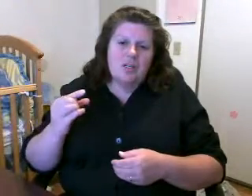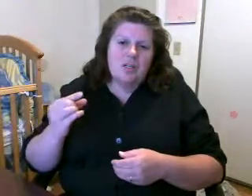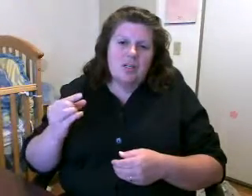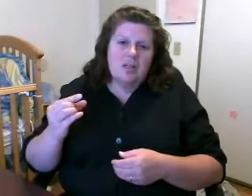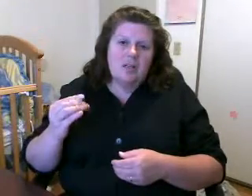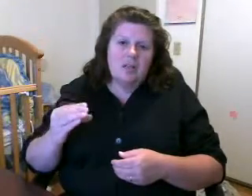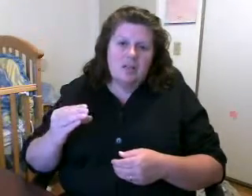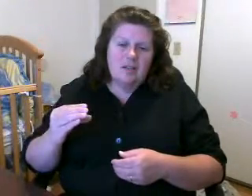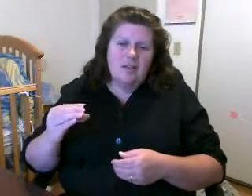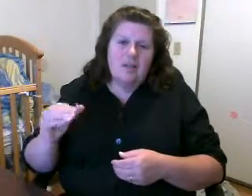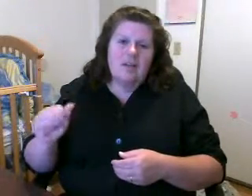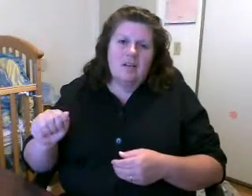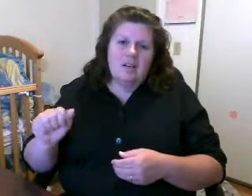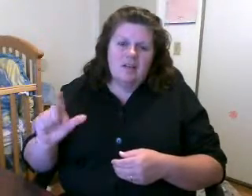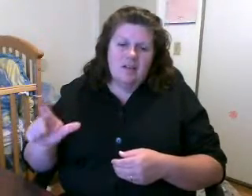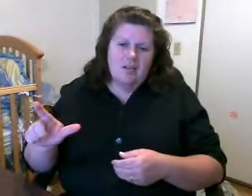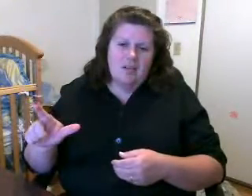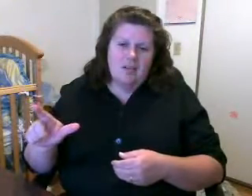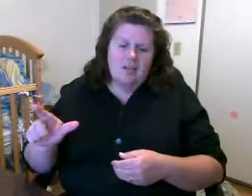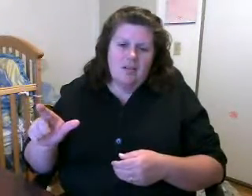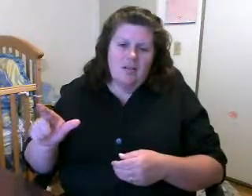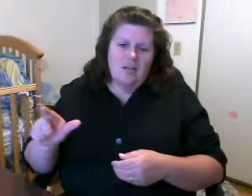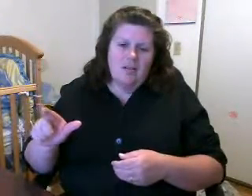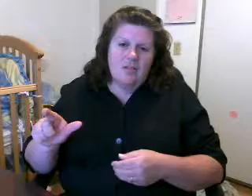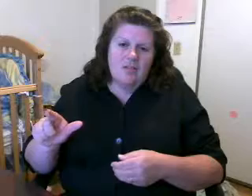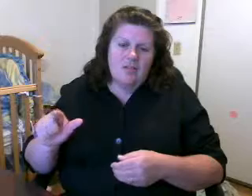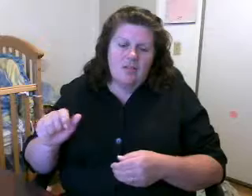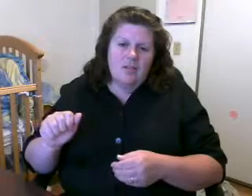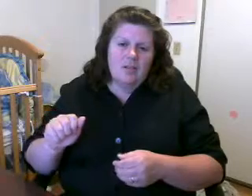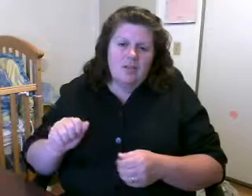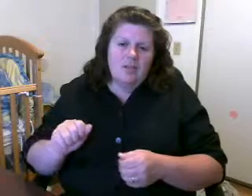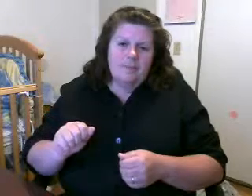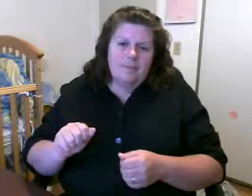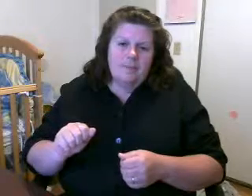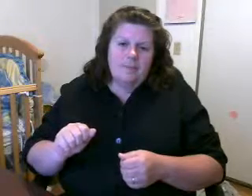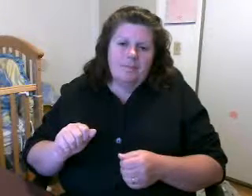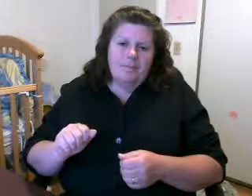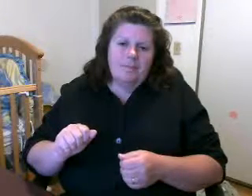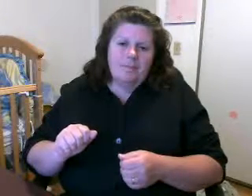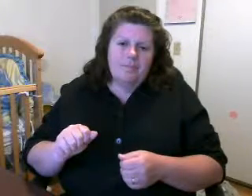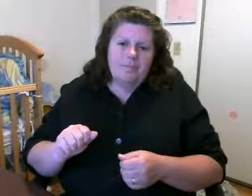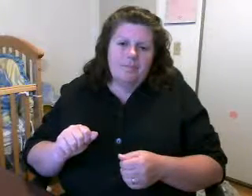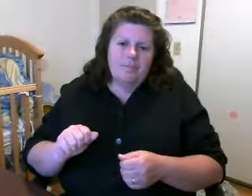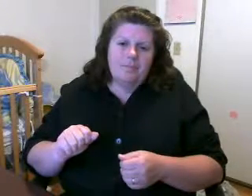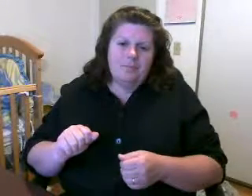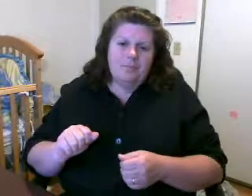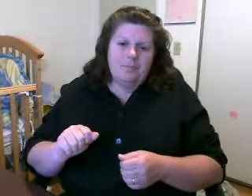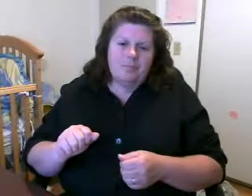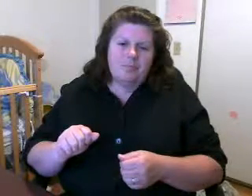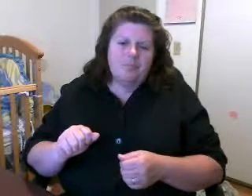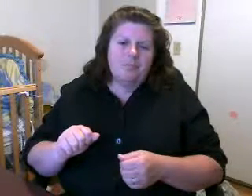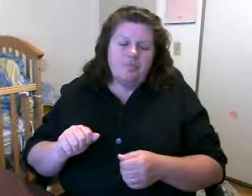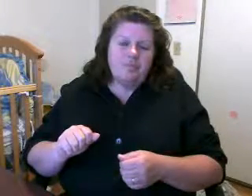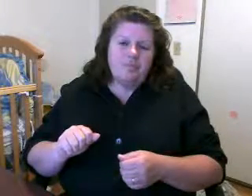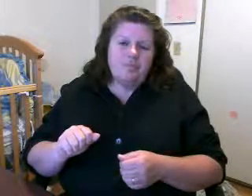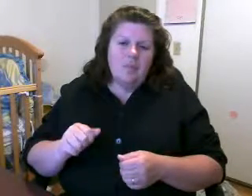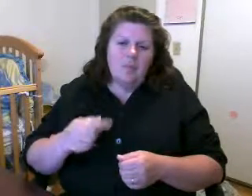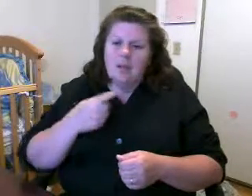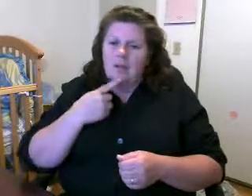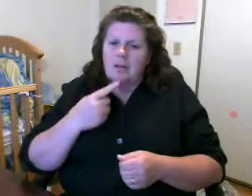pragmatics. They give an example of how settings alter the pragmatic function and form of the discourse, the volume